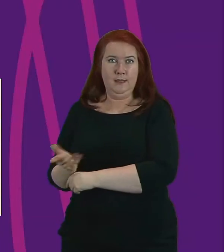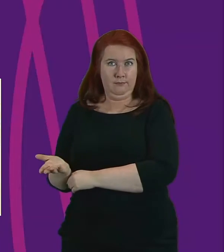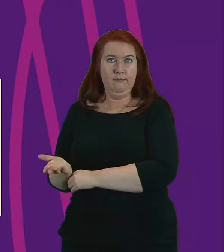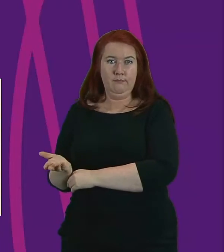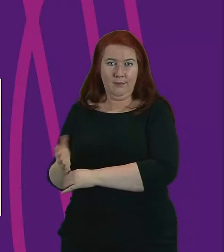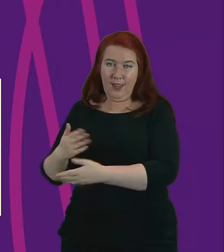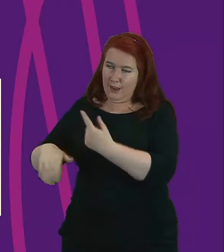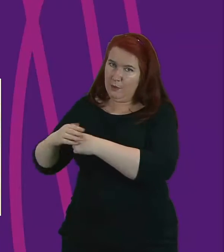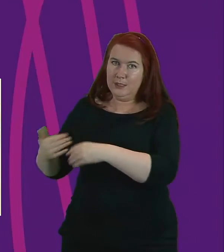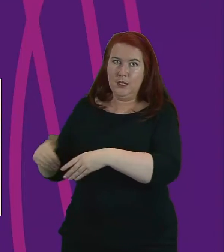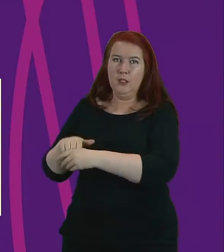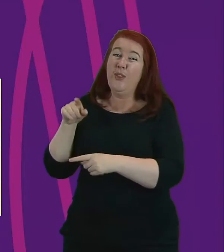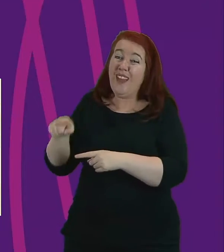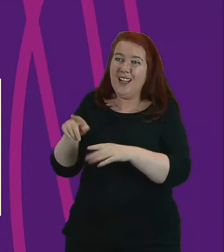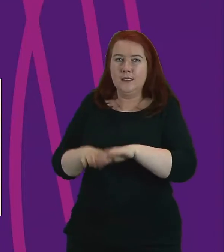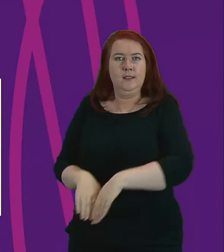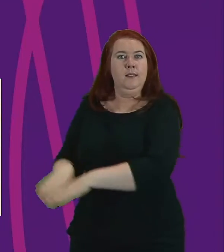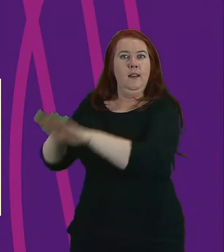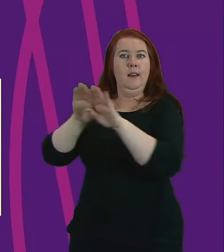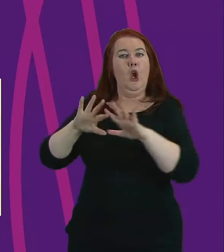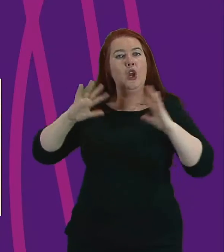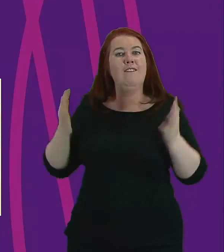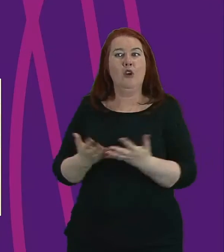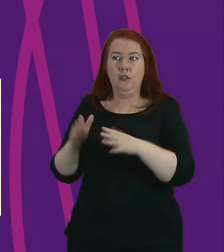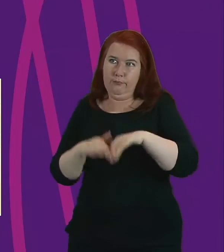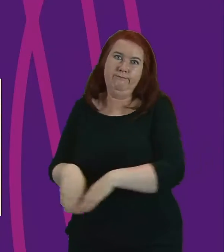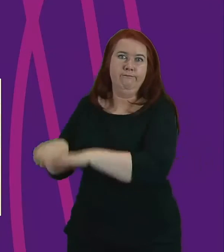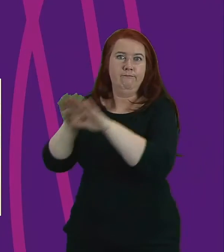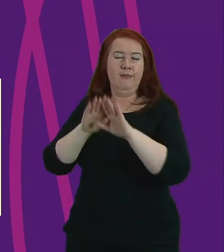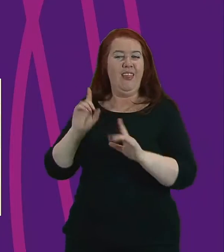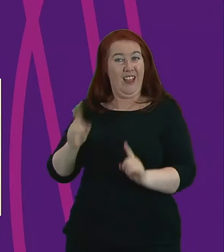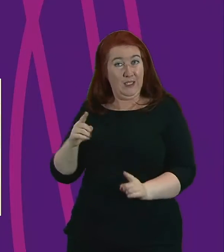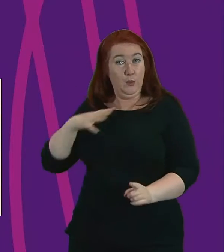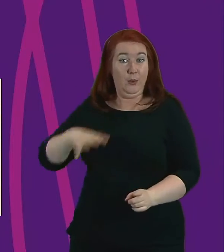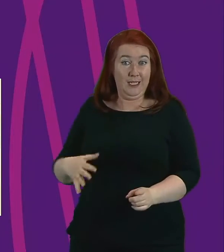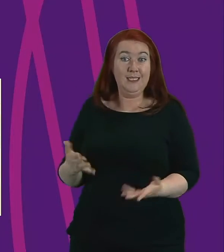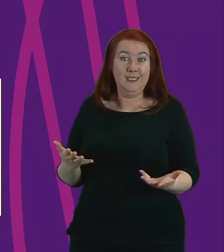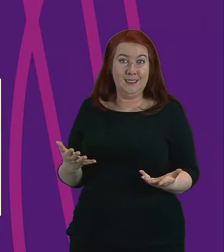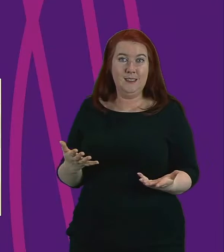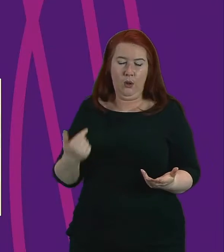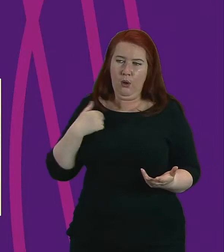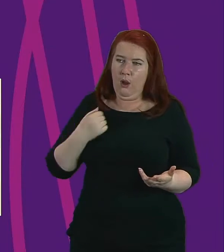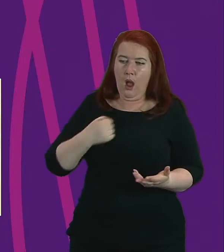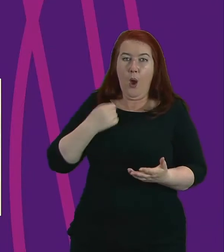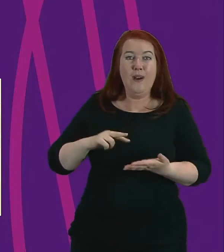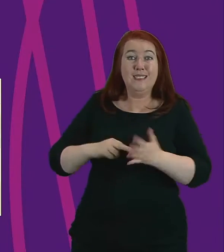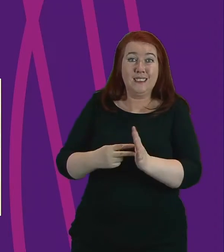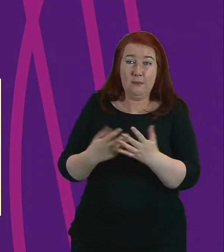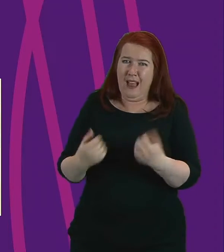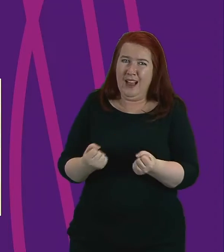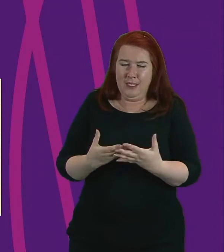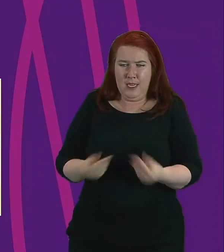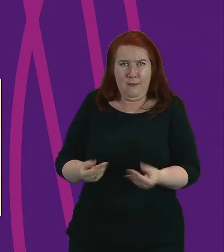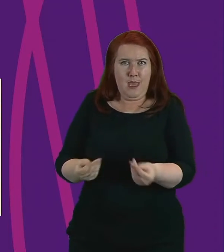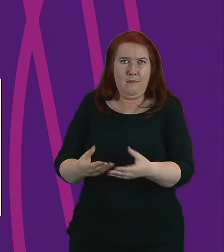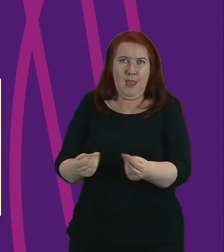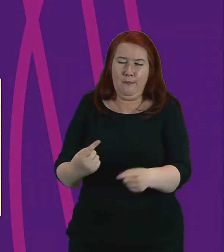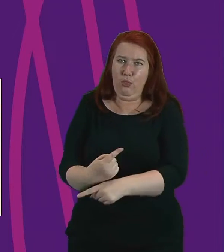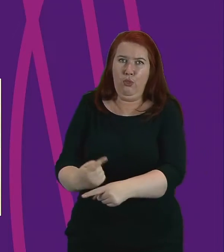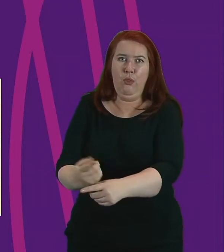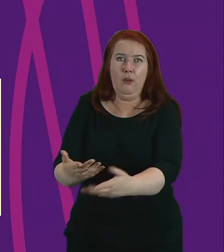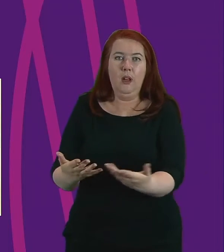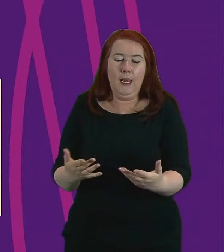that universalism is what is required when we have schemes that have so many gaps within them. And it's through no fault of either